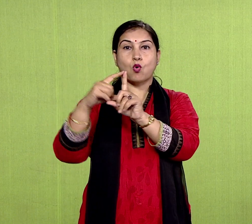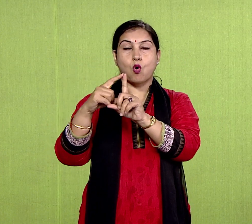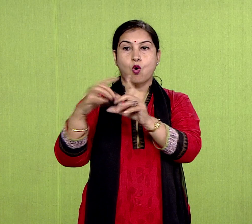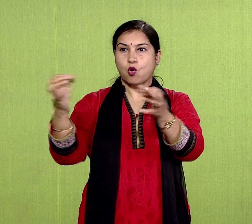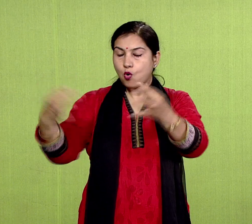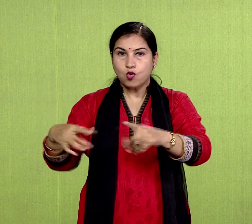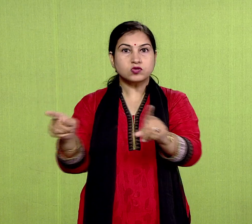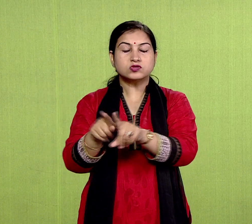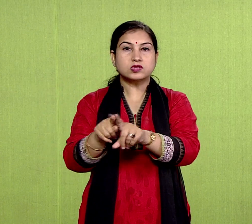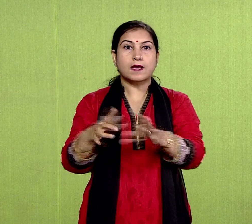like Prajapati